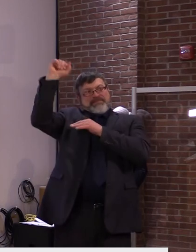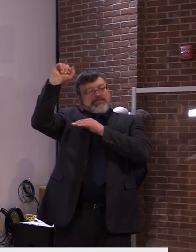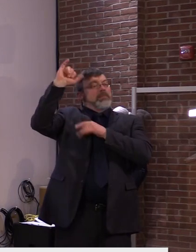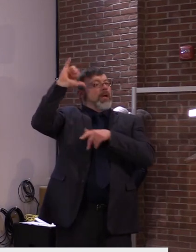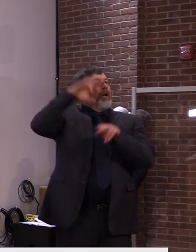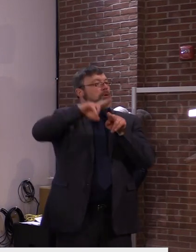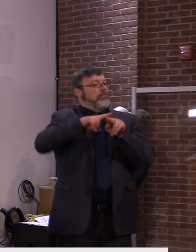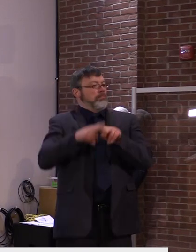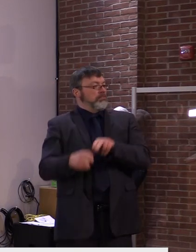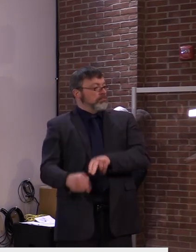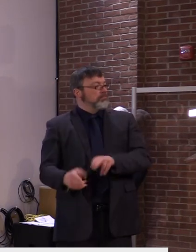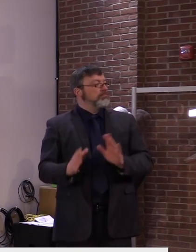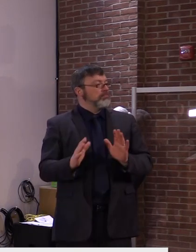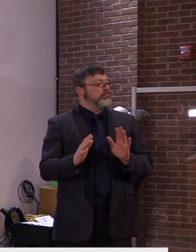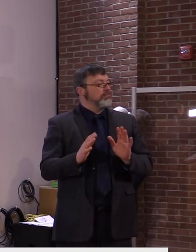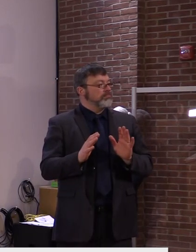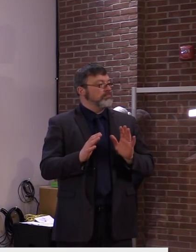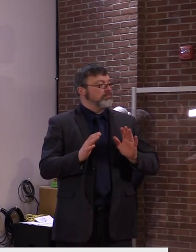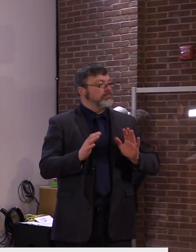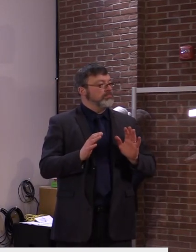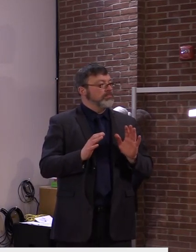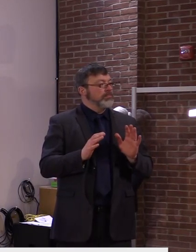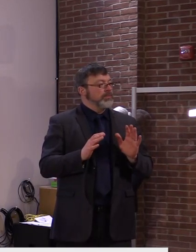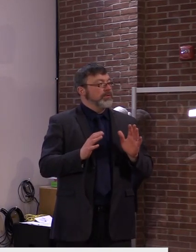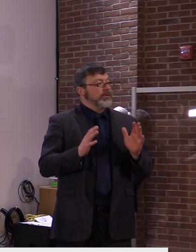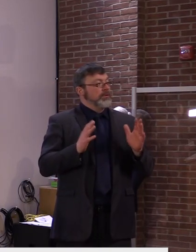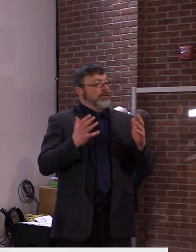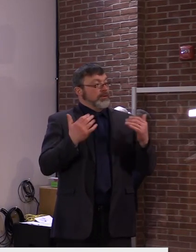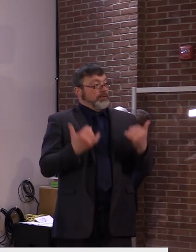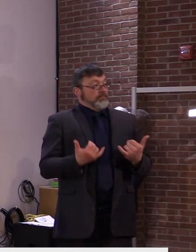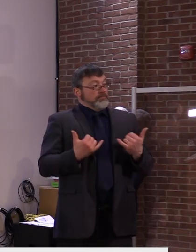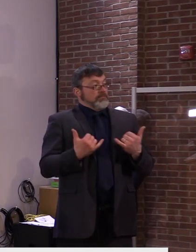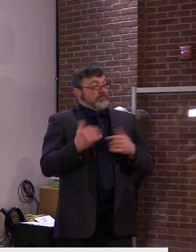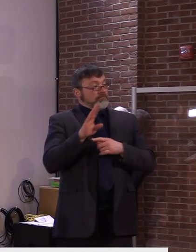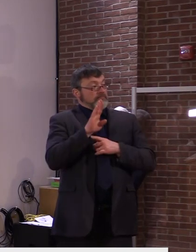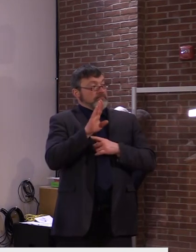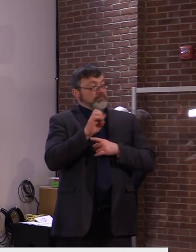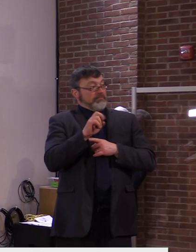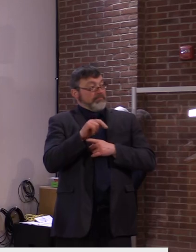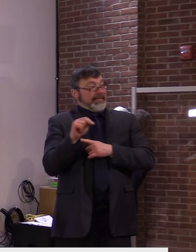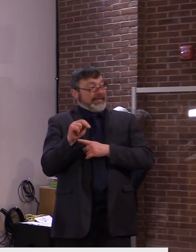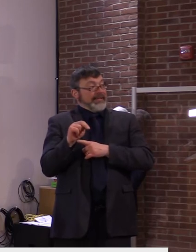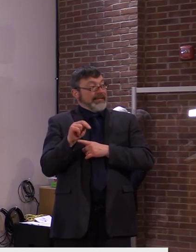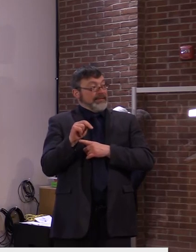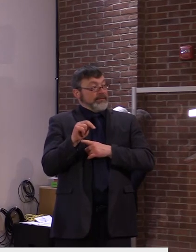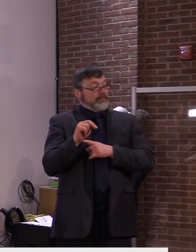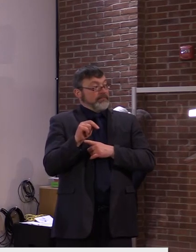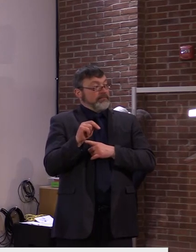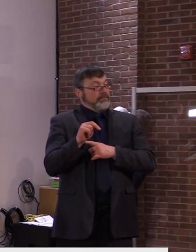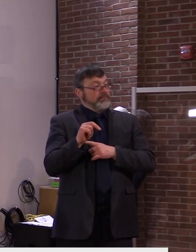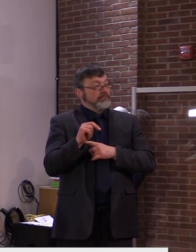Realized just from that ratio that active outbreaks are not the main driving force